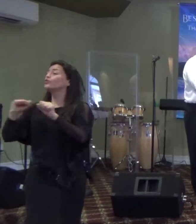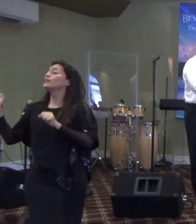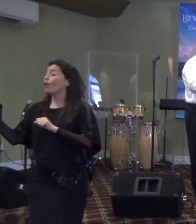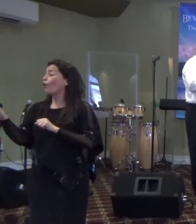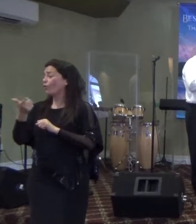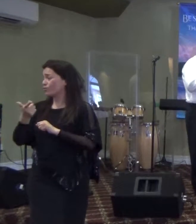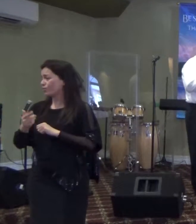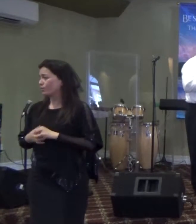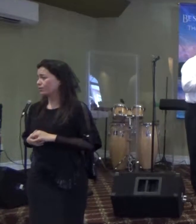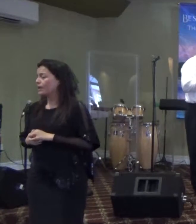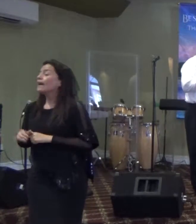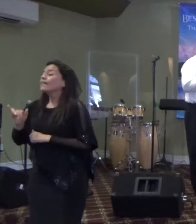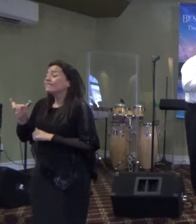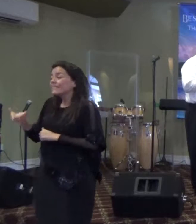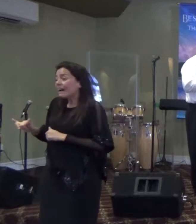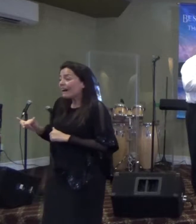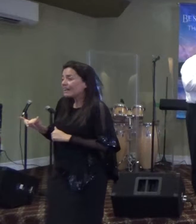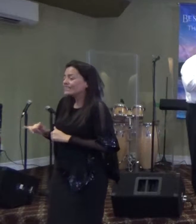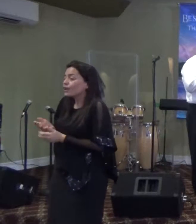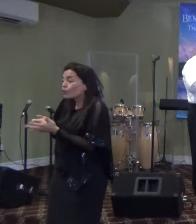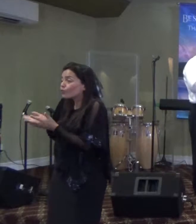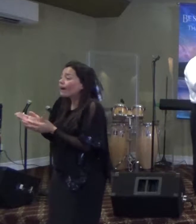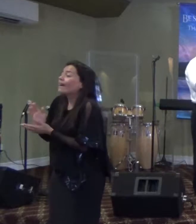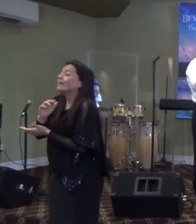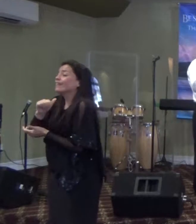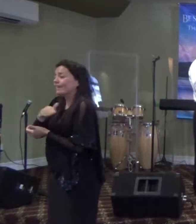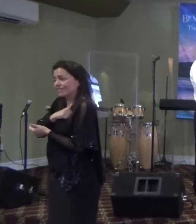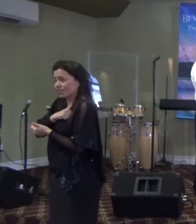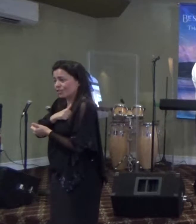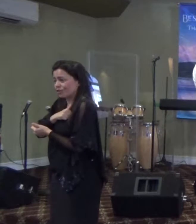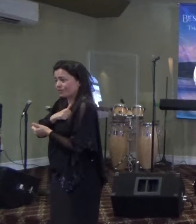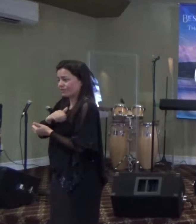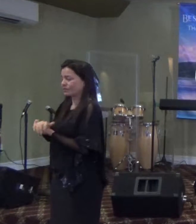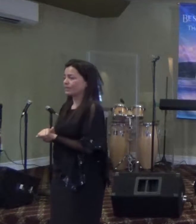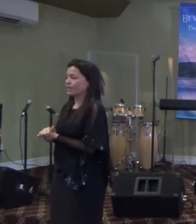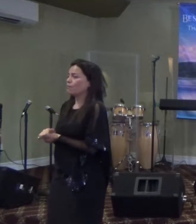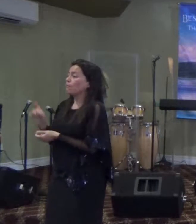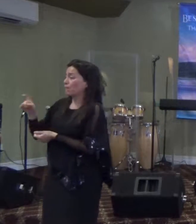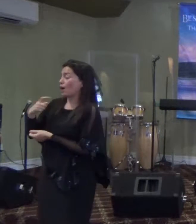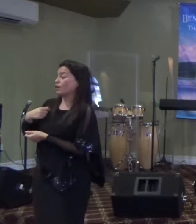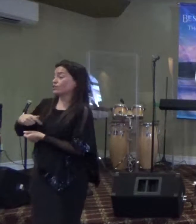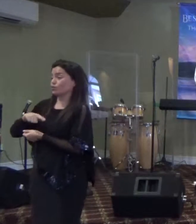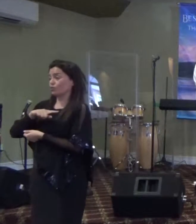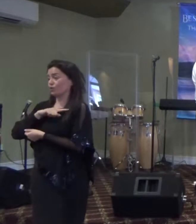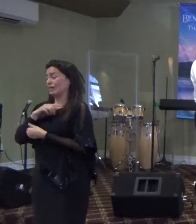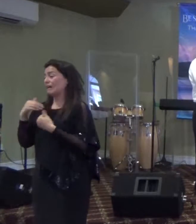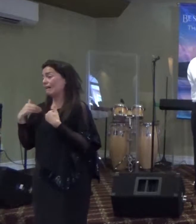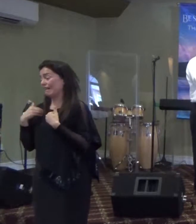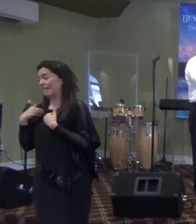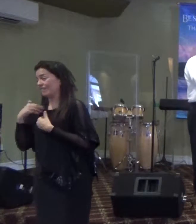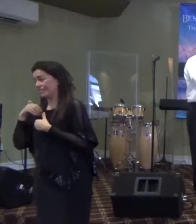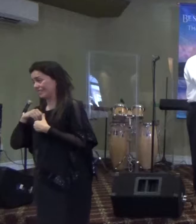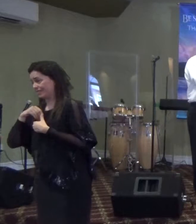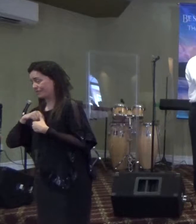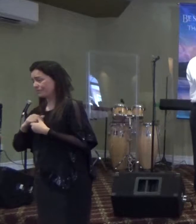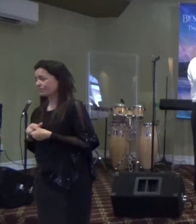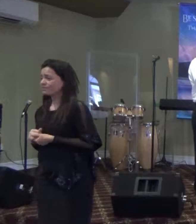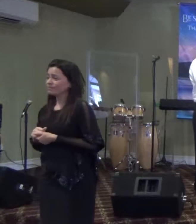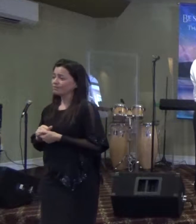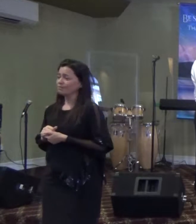many. Esa es la actitud correcta That is a correct attitude que tú y yo that necesitamos you and I tener. need to